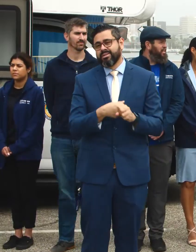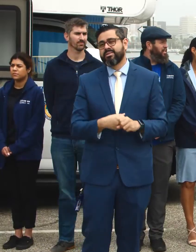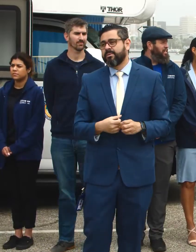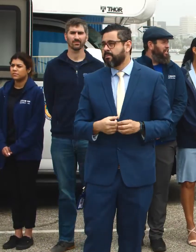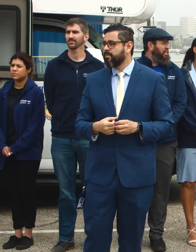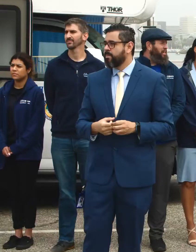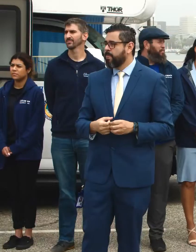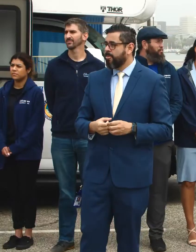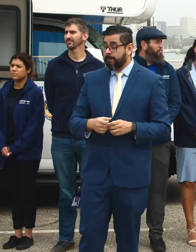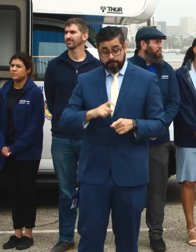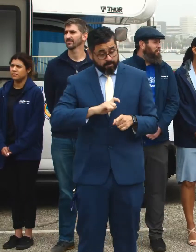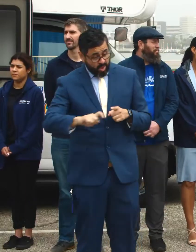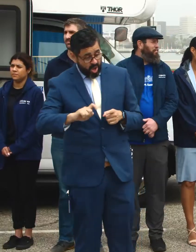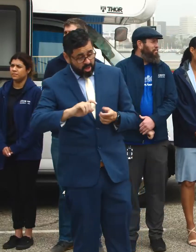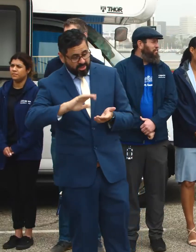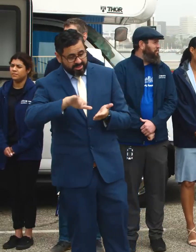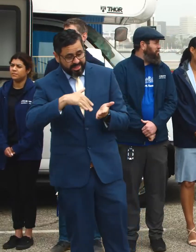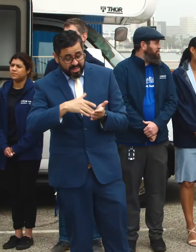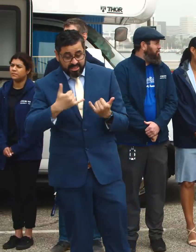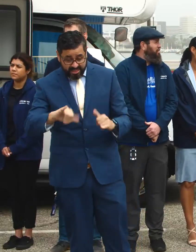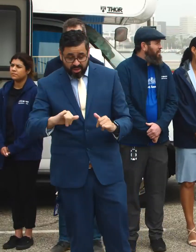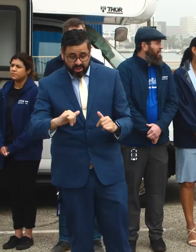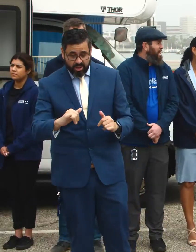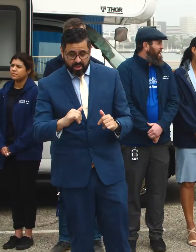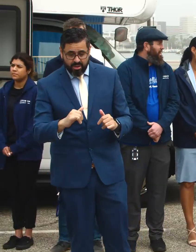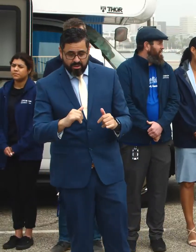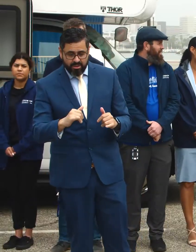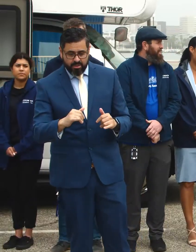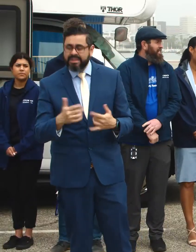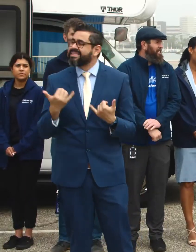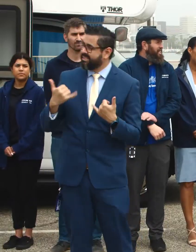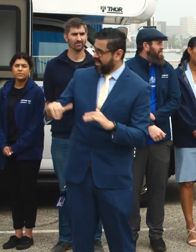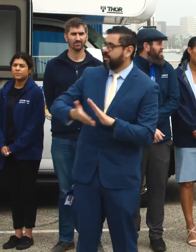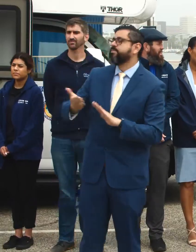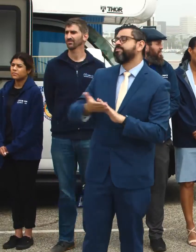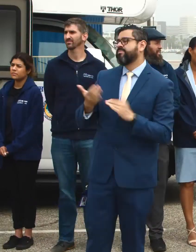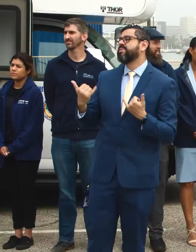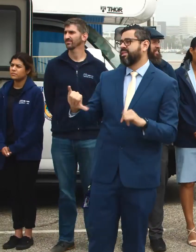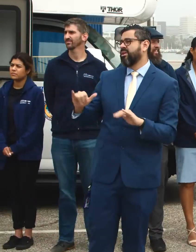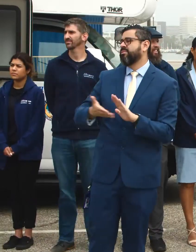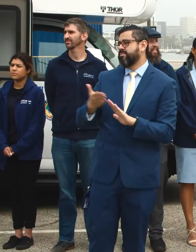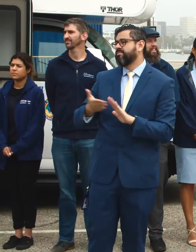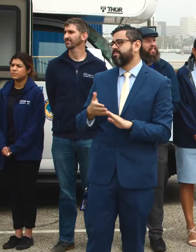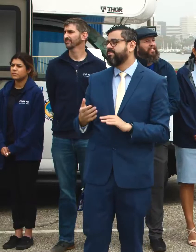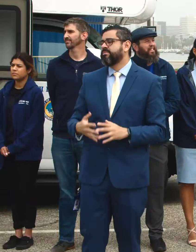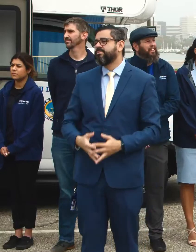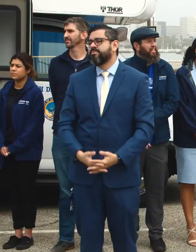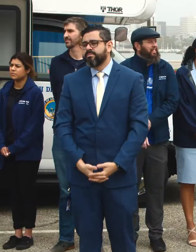Is the call center still going, or is their work finished? It is still going at this time, yeah.